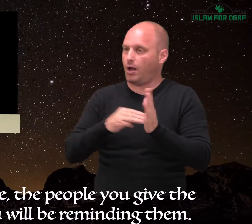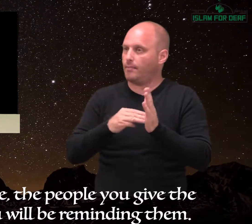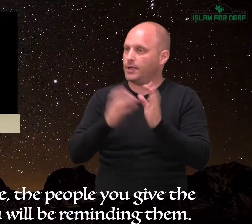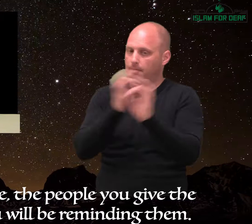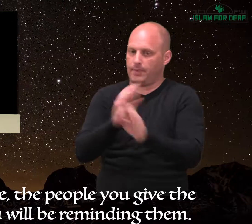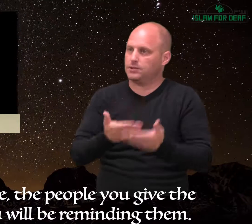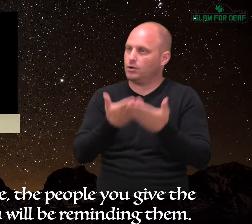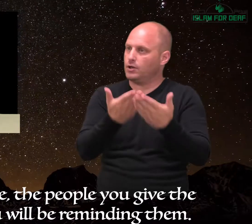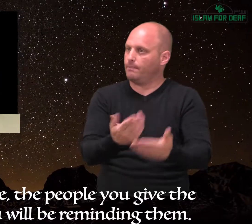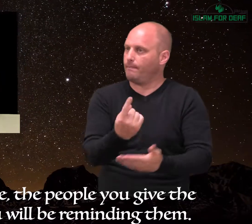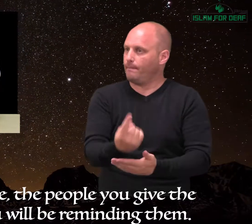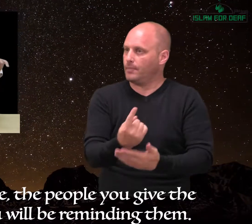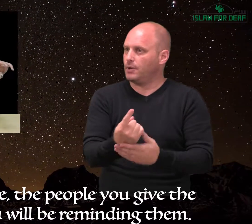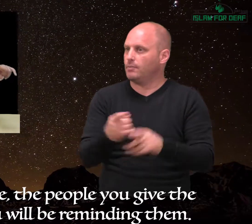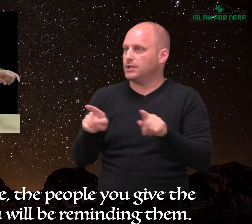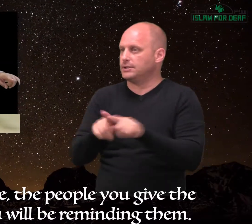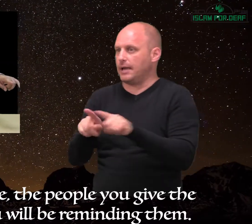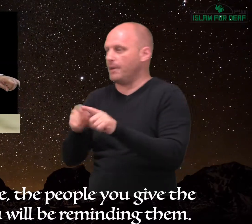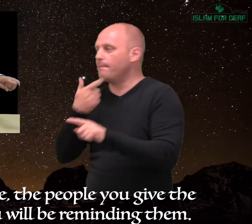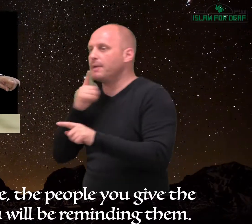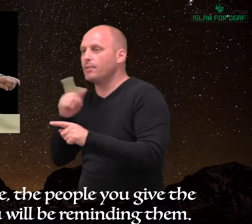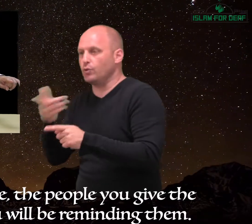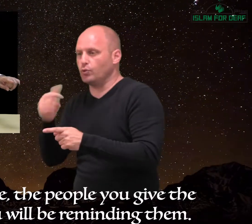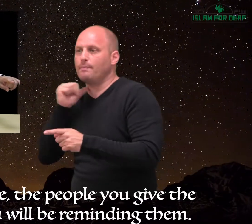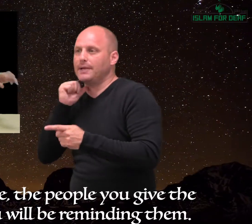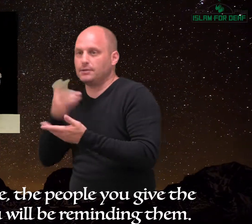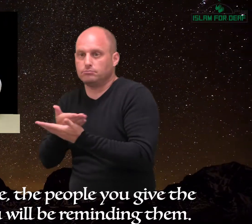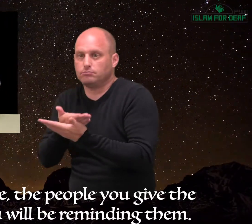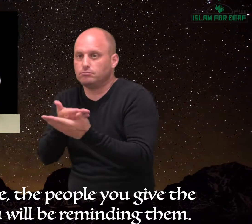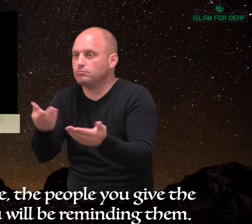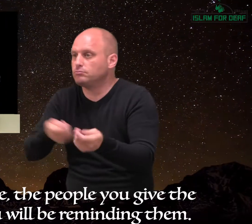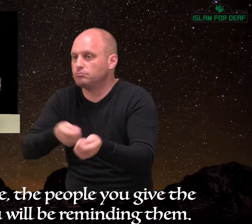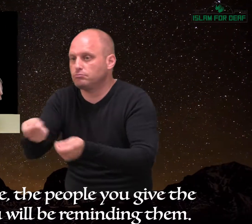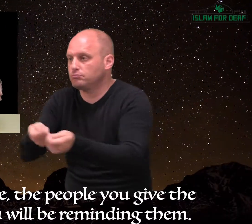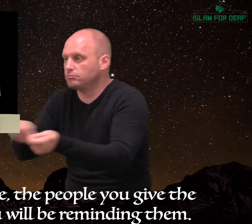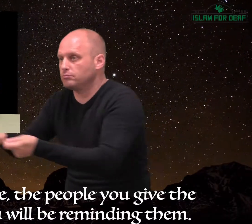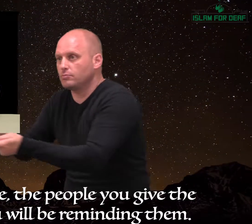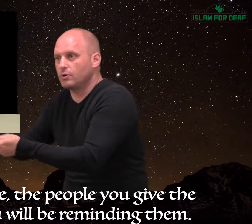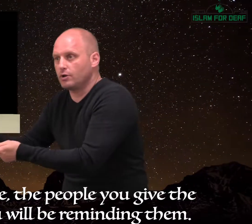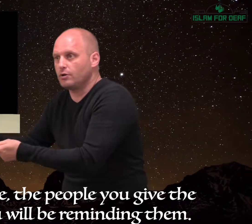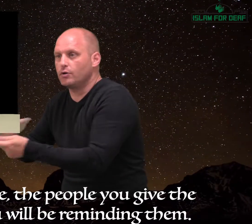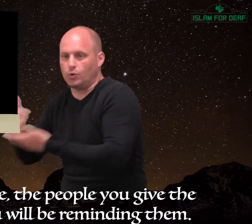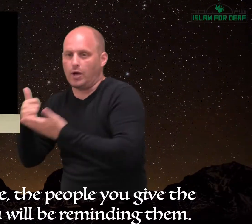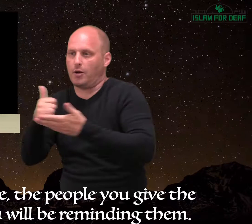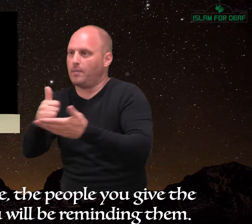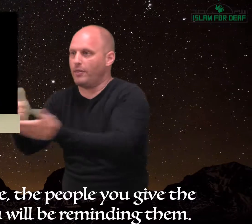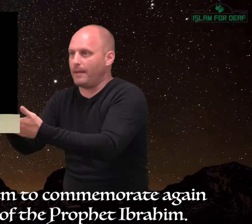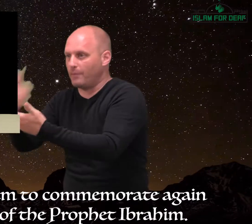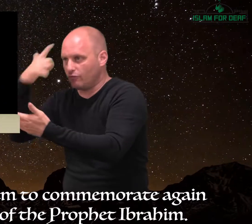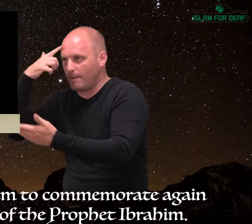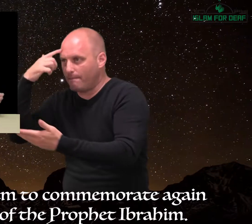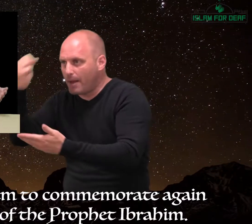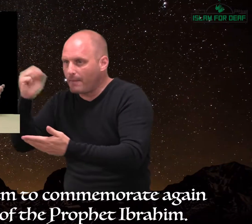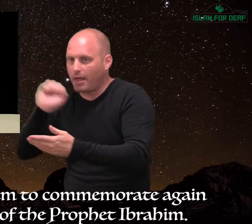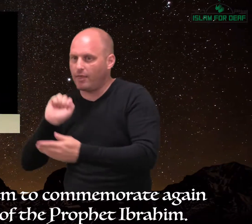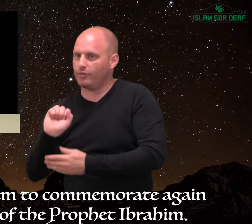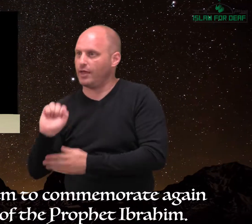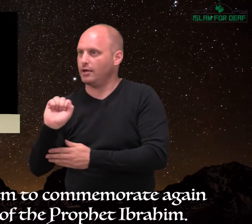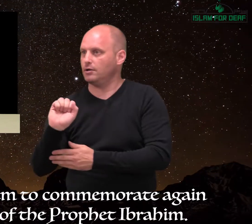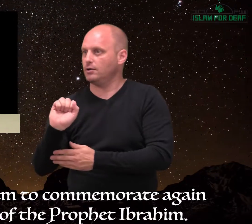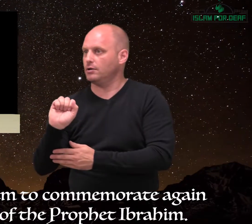at the same time, the people that you give the meat to, you will be reminding them to